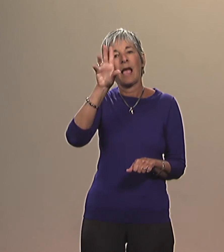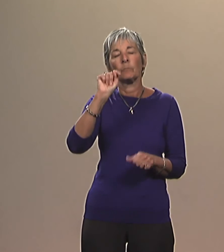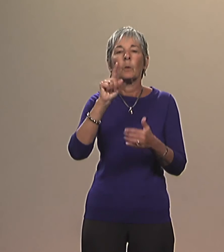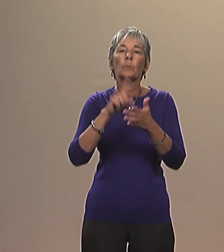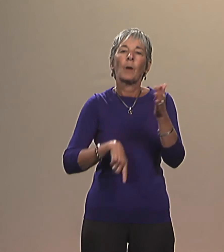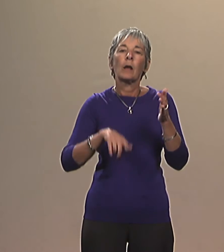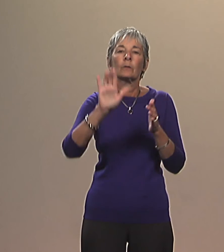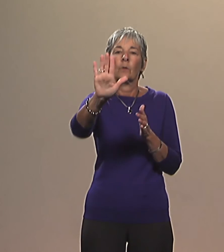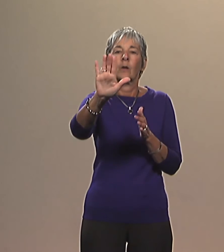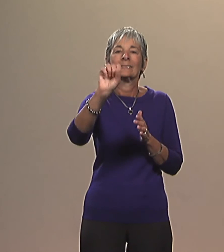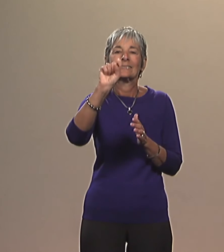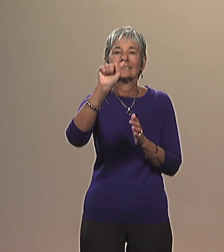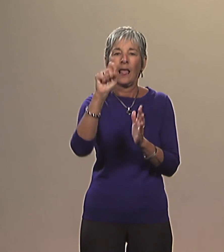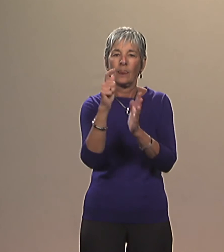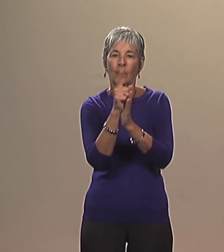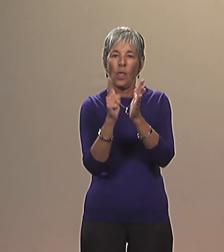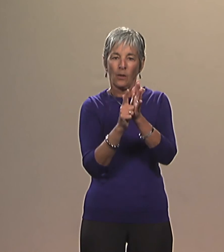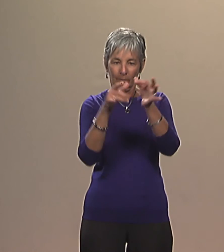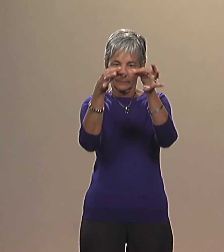You can also find out what the laws say in that state.